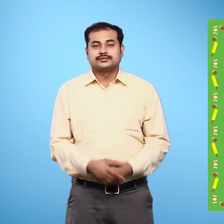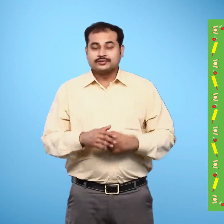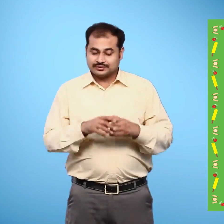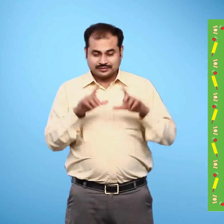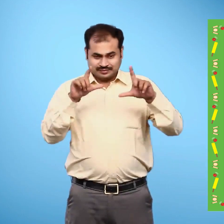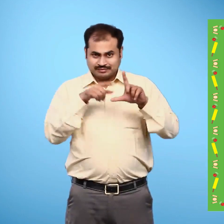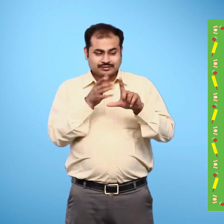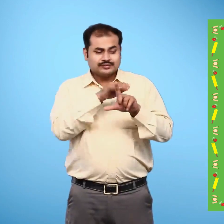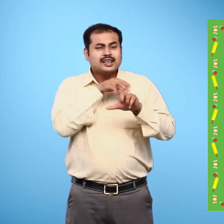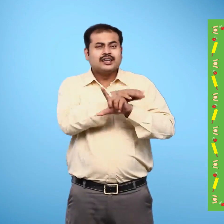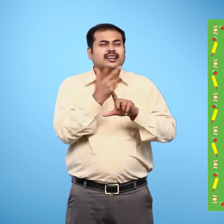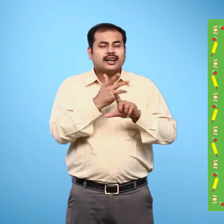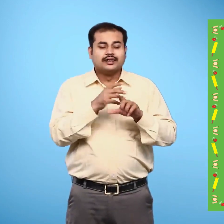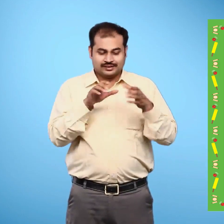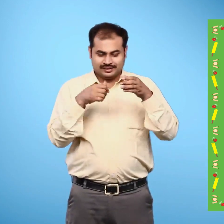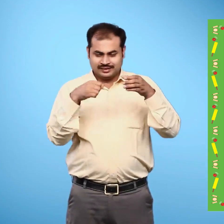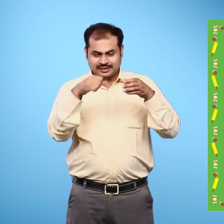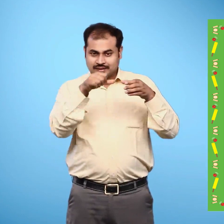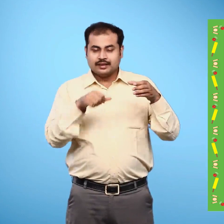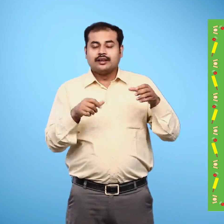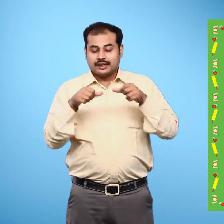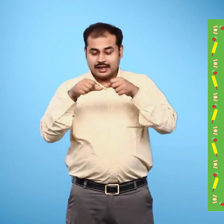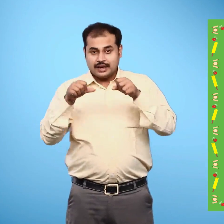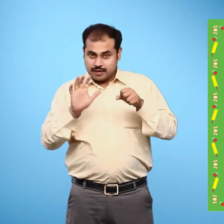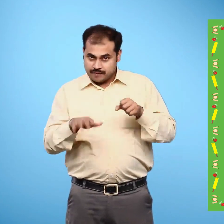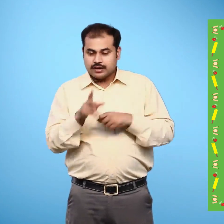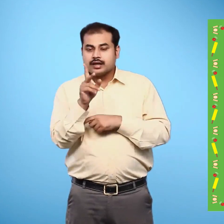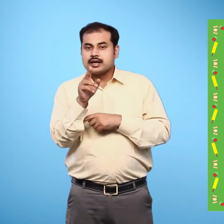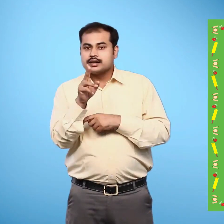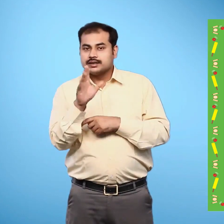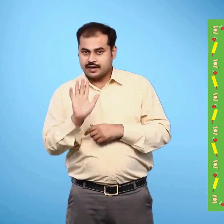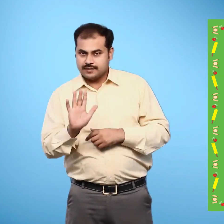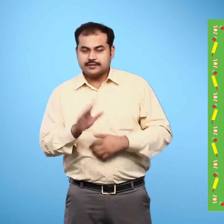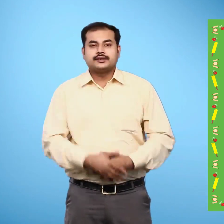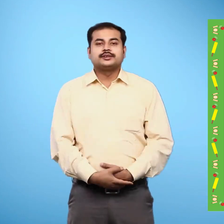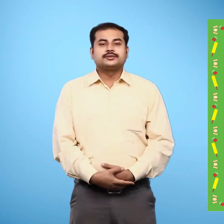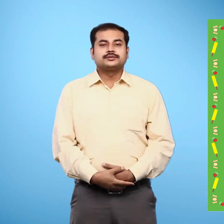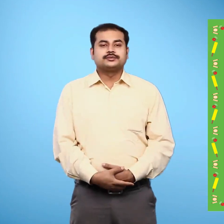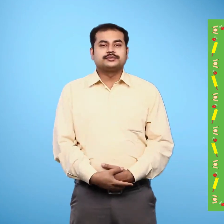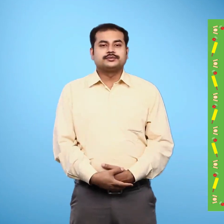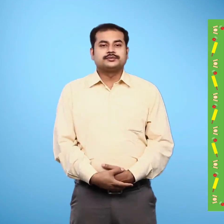with tape. A scissor and a roll of tape are kept near the postcard.